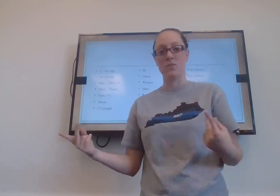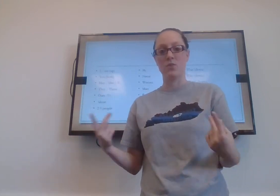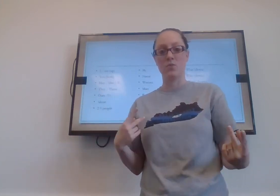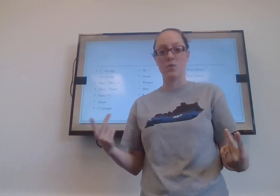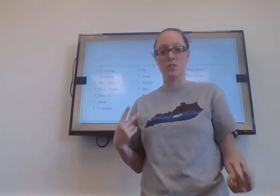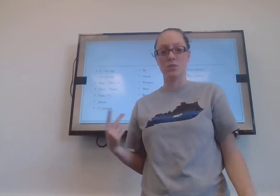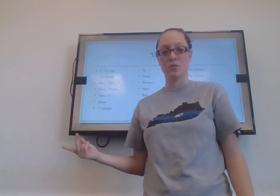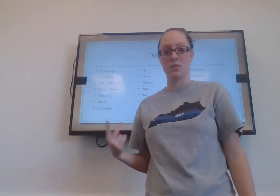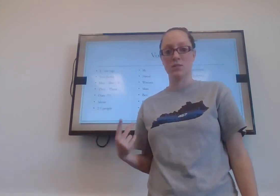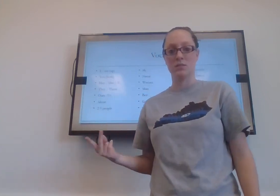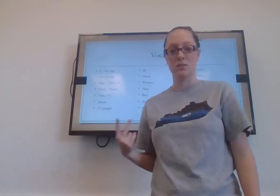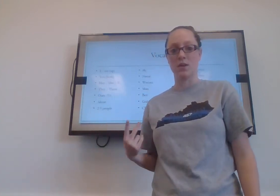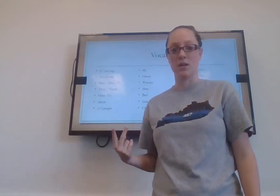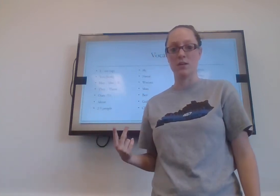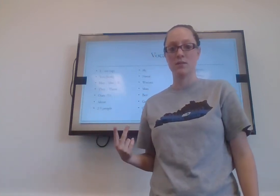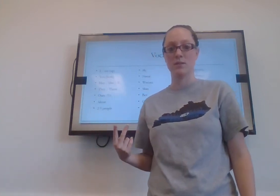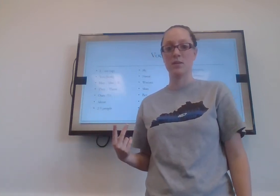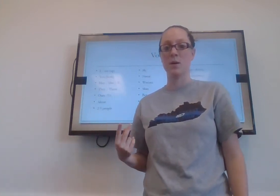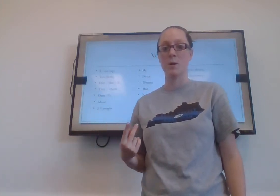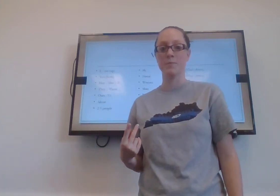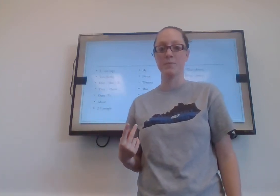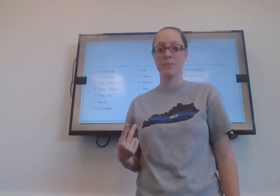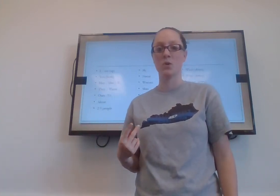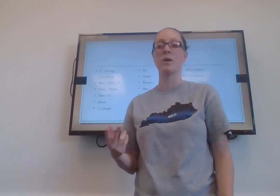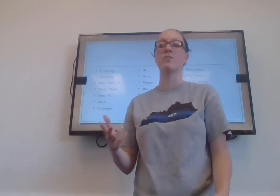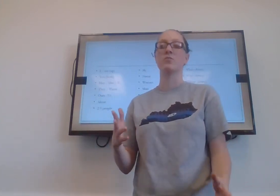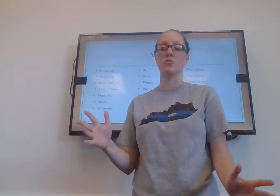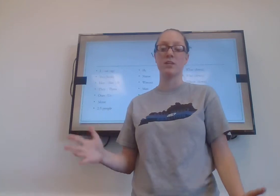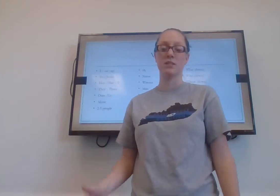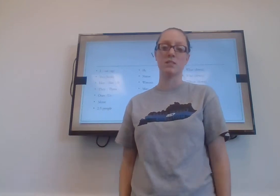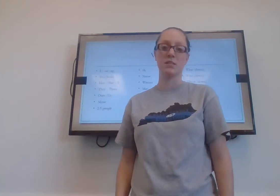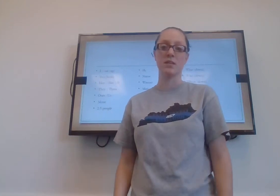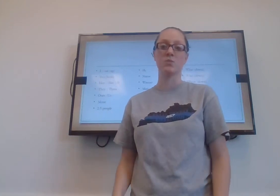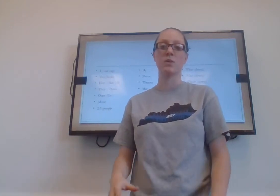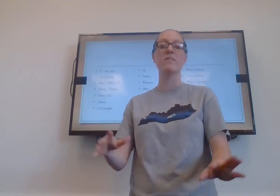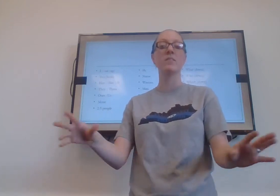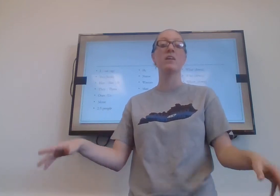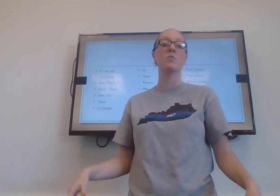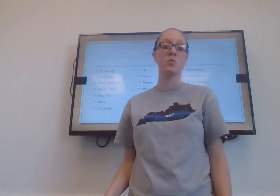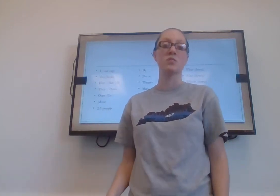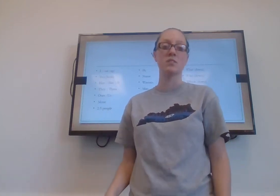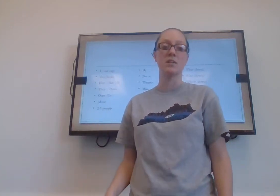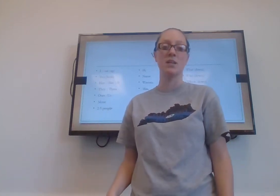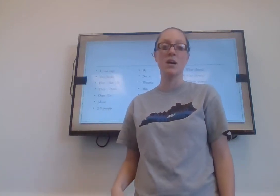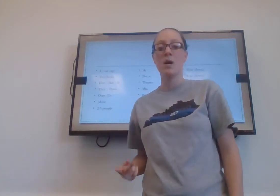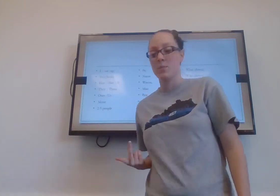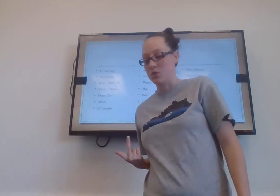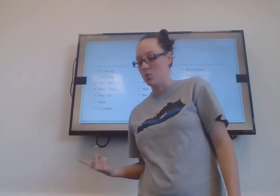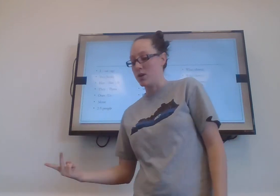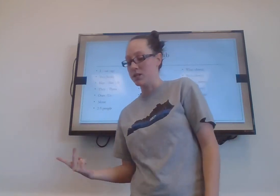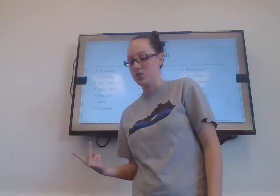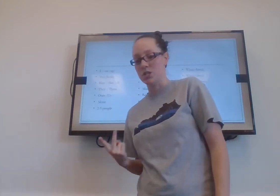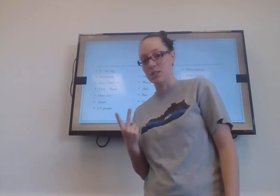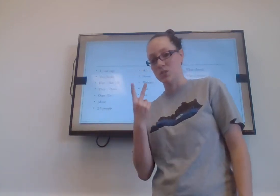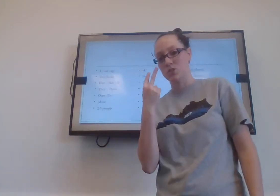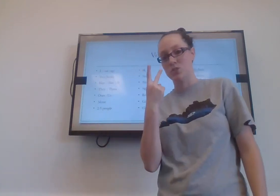you want to do it. Okay, wherever they're standing, let's say that. It's wherever the other person's standing. But you want to initiate it.